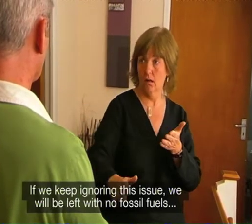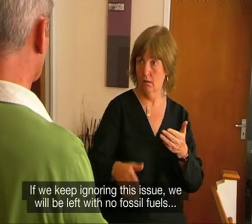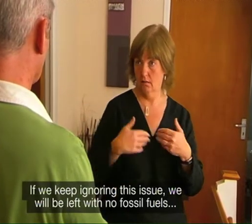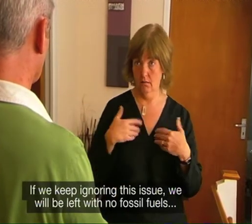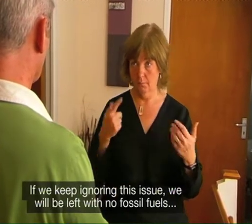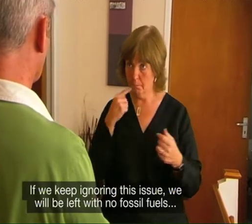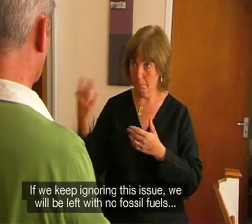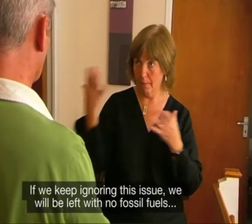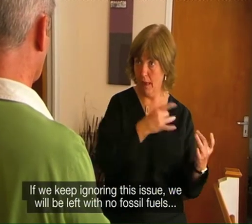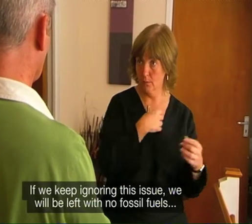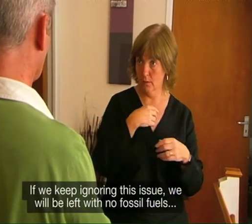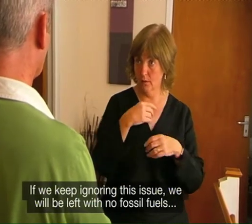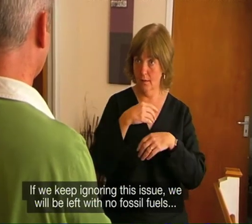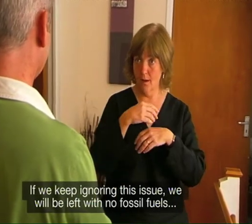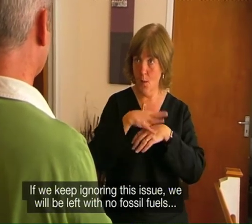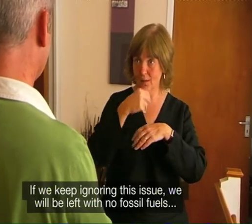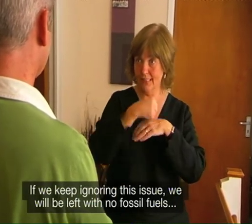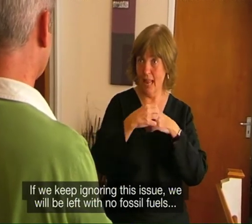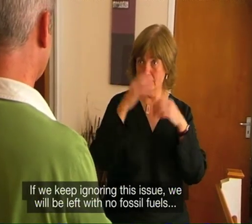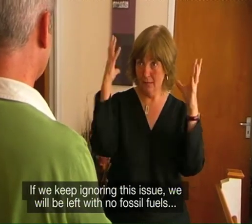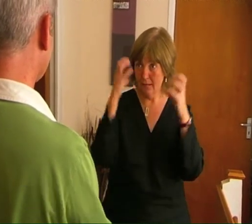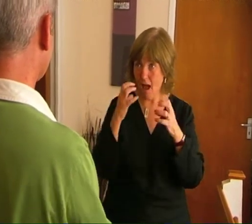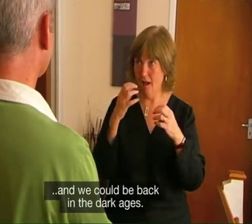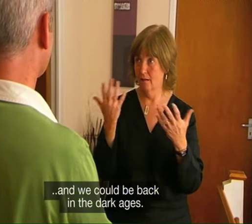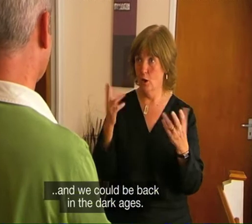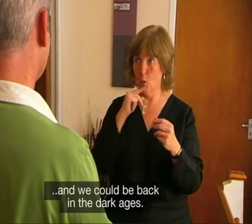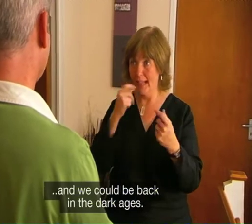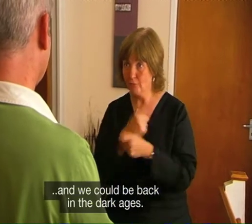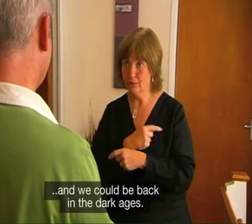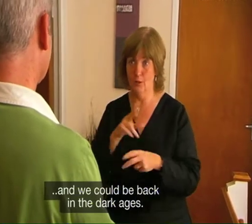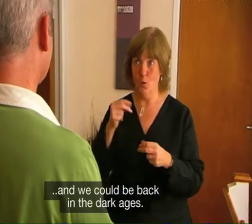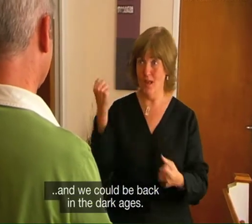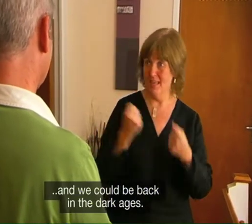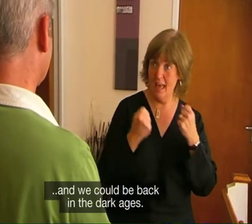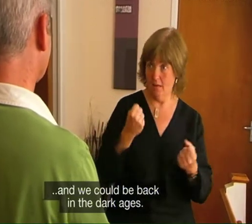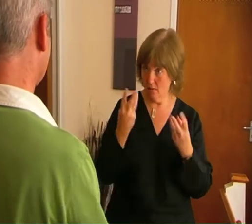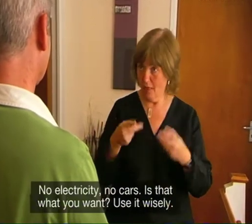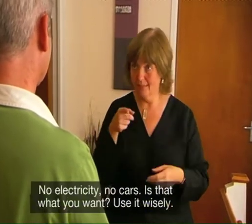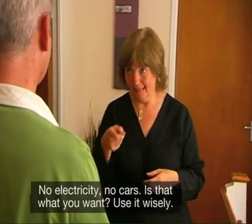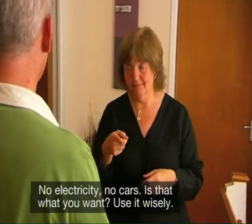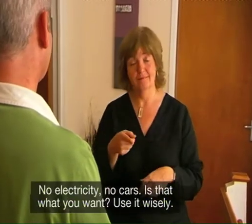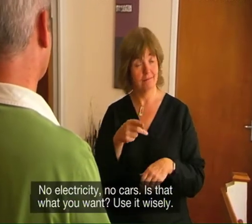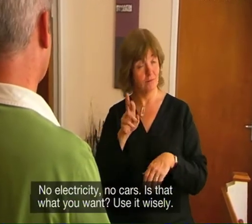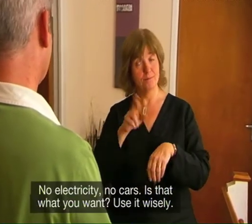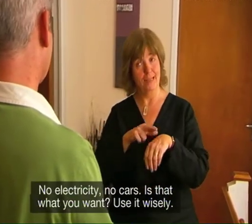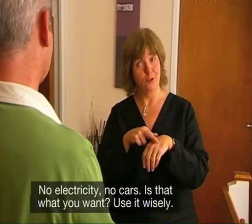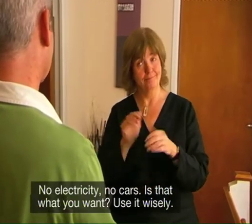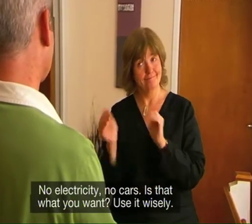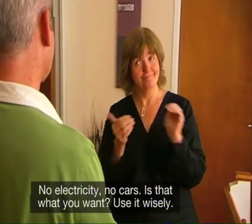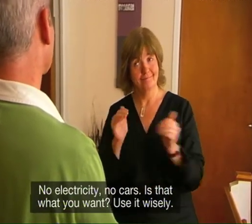this issue, we will be left with no fossil fuels and we could be back in the dark ages. No electricity, no cars. Is that what you want?